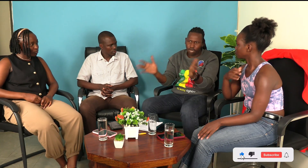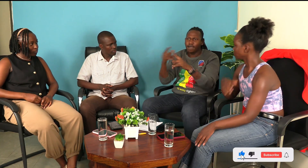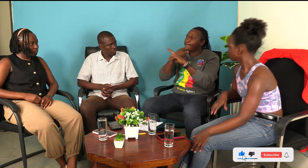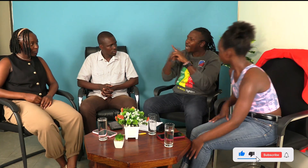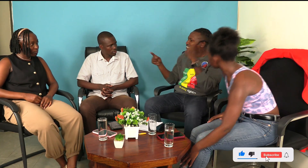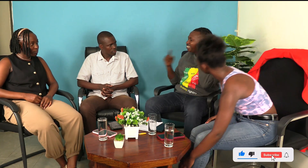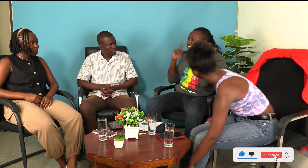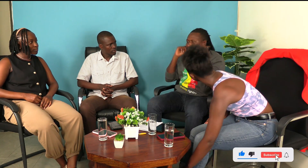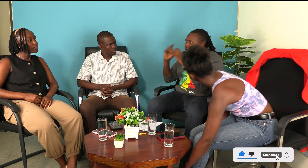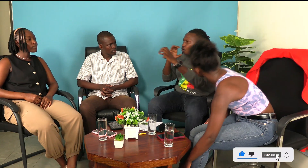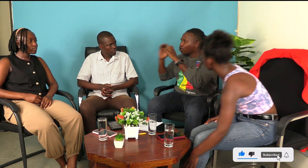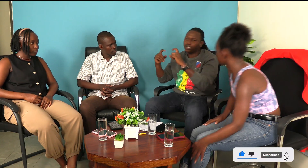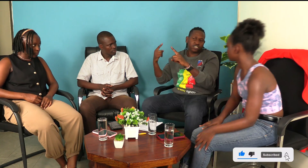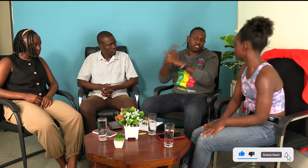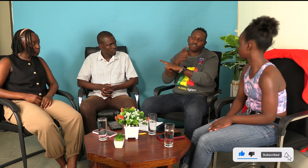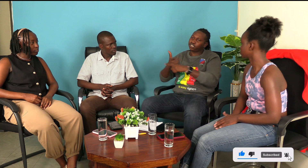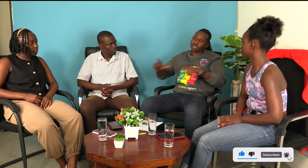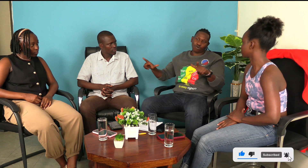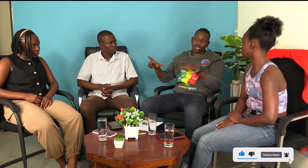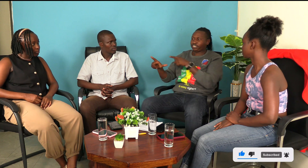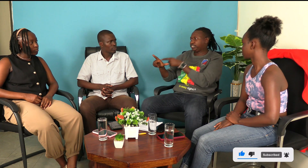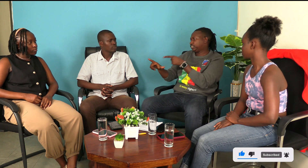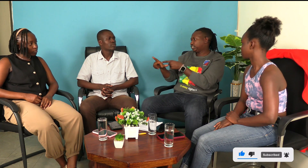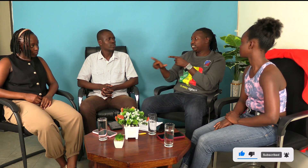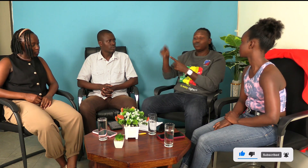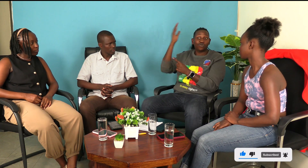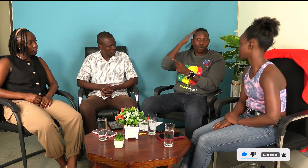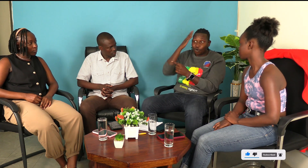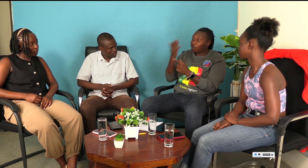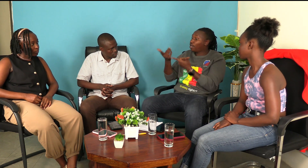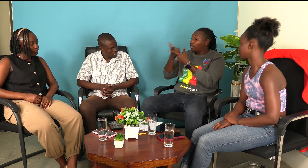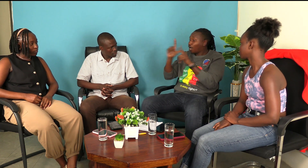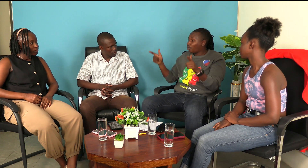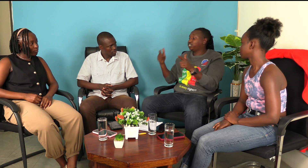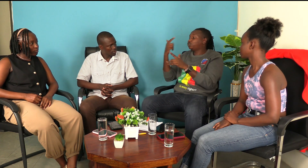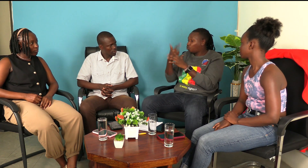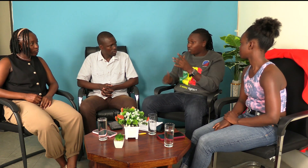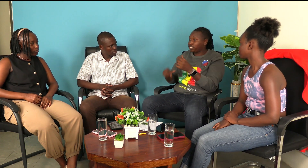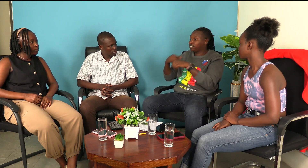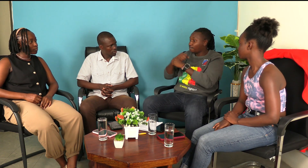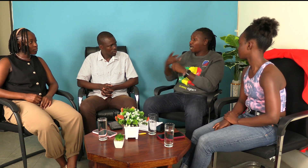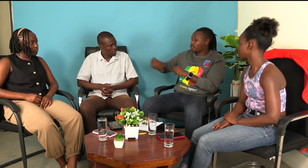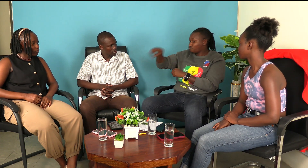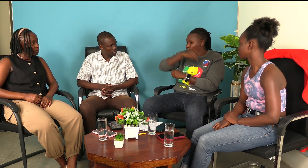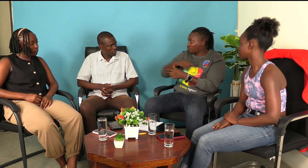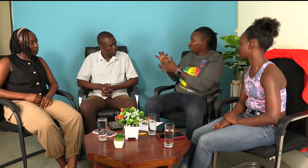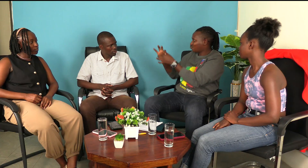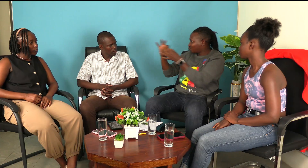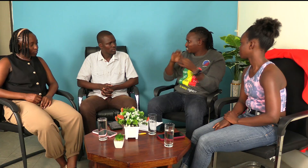in general. But deaf, when it comes to deaf, it's communication and different language. Language